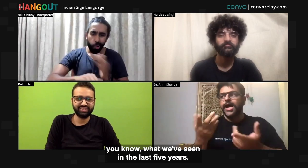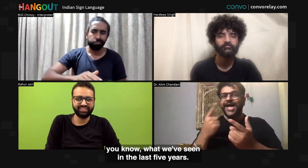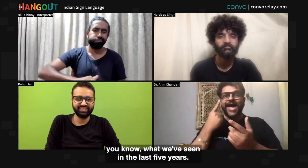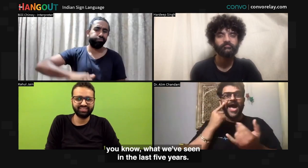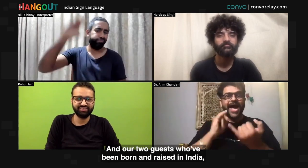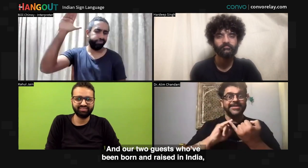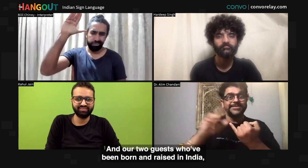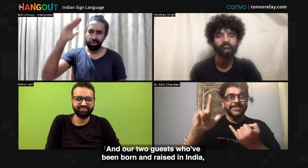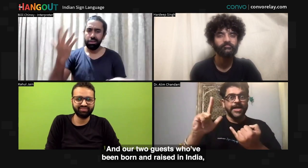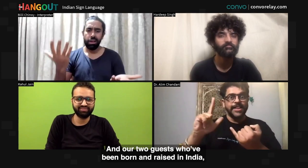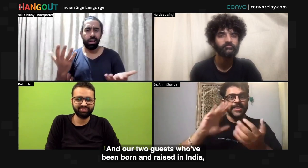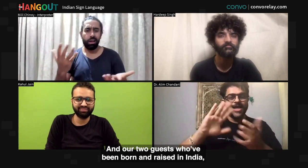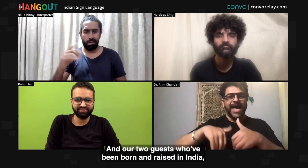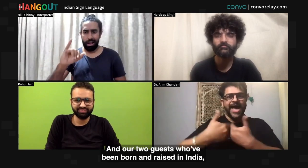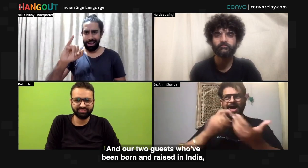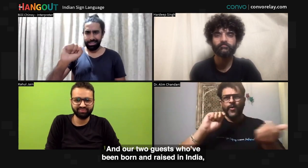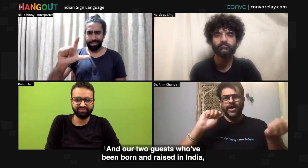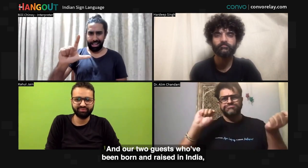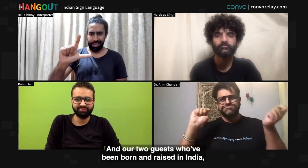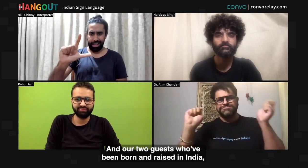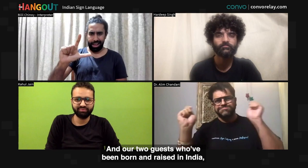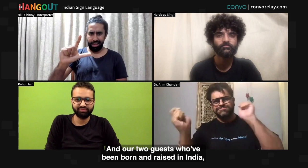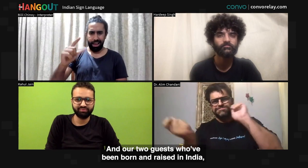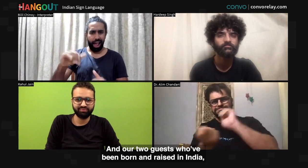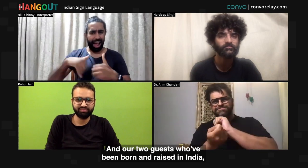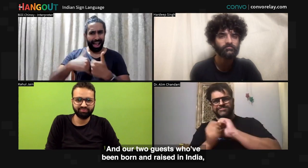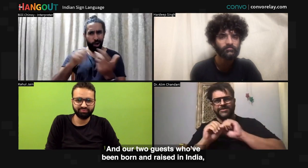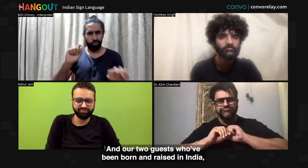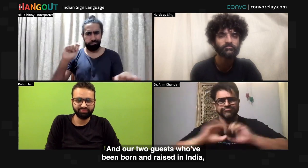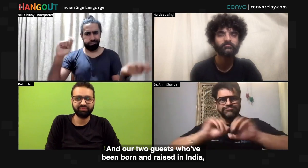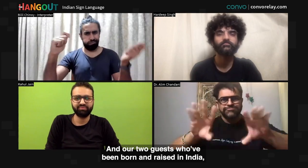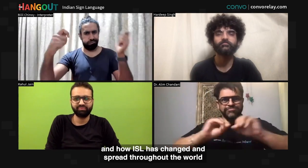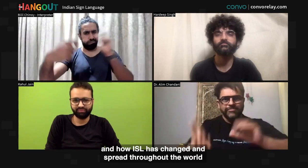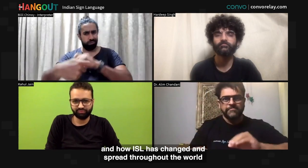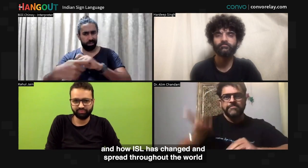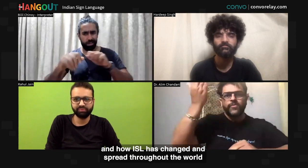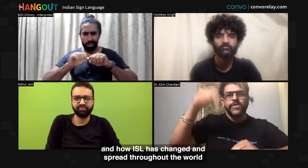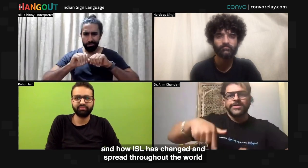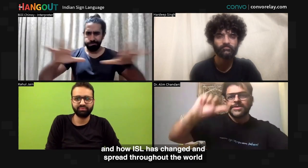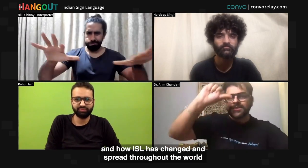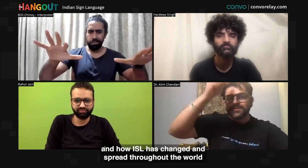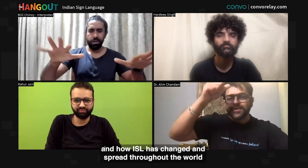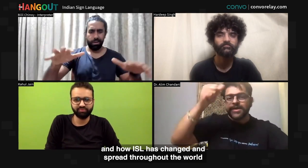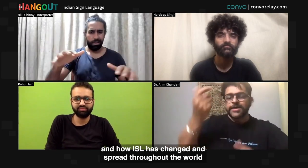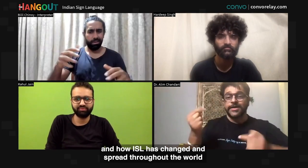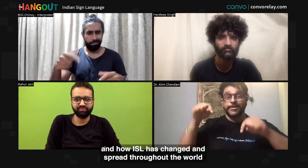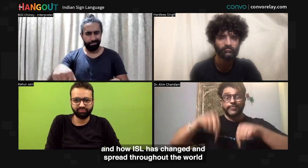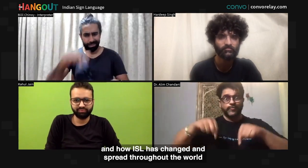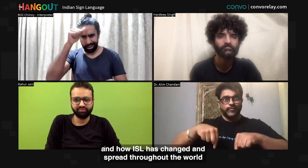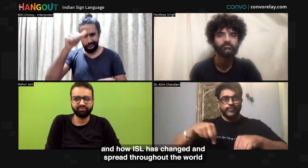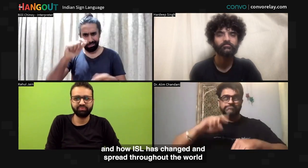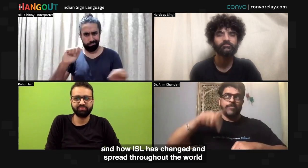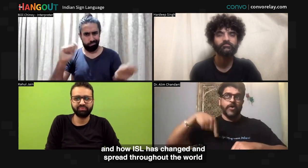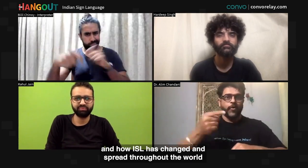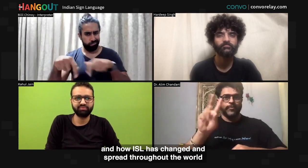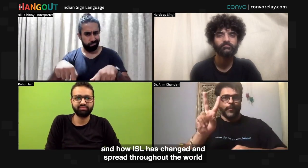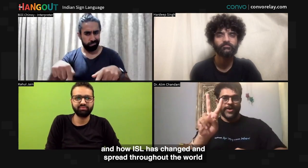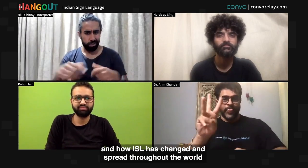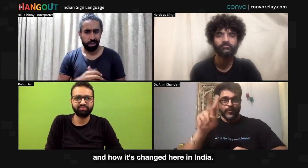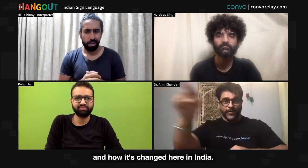and our two guests who've been born and raised in India and how ISL has changed and spread throughout the world and how